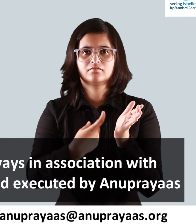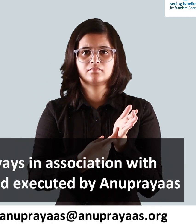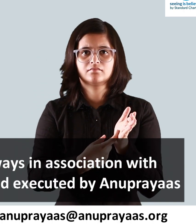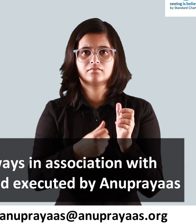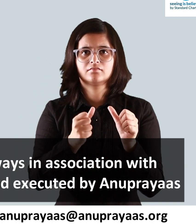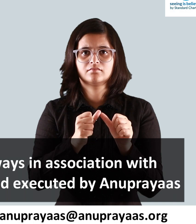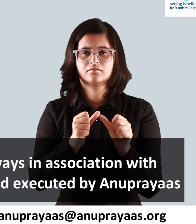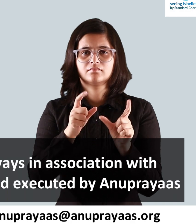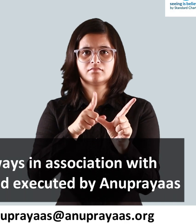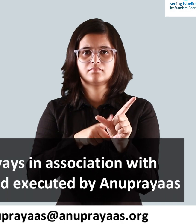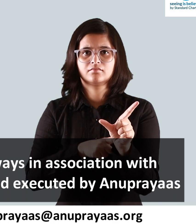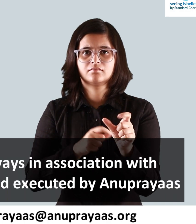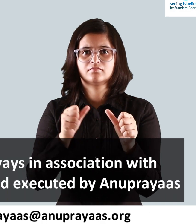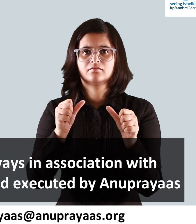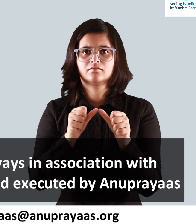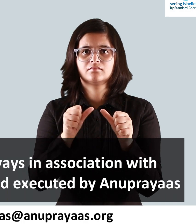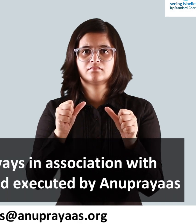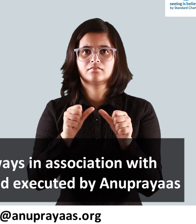PRAYAAS.